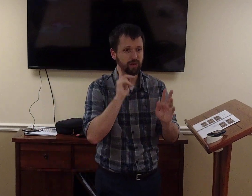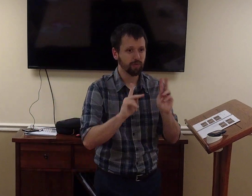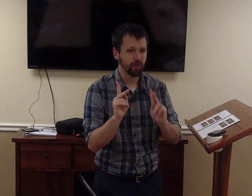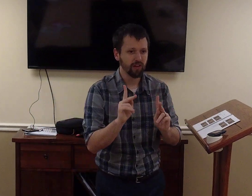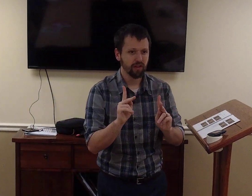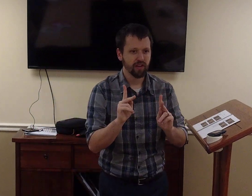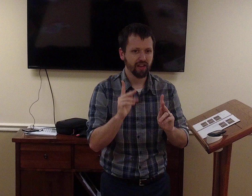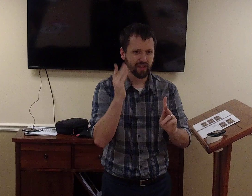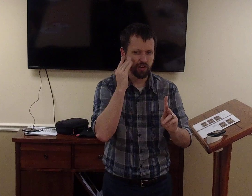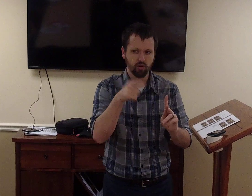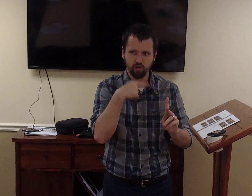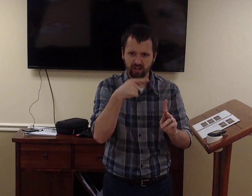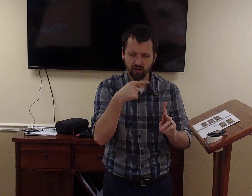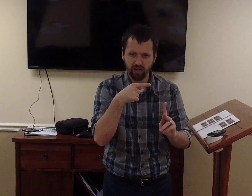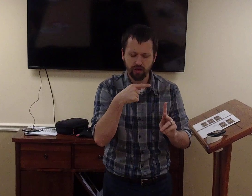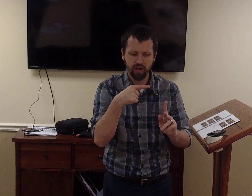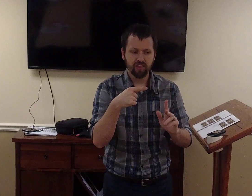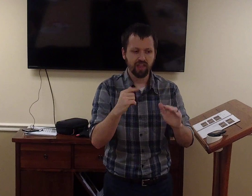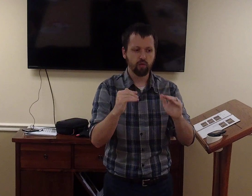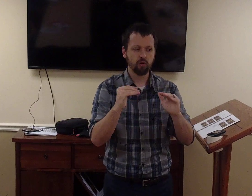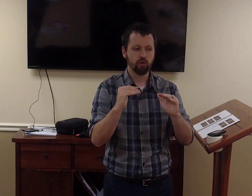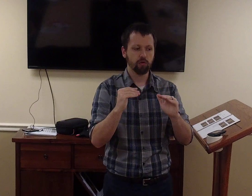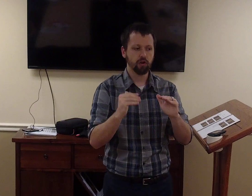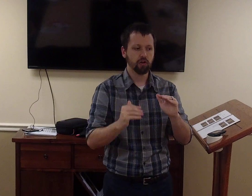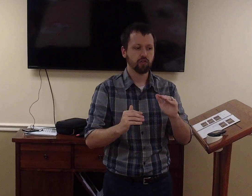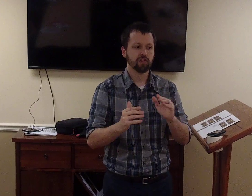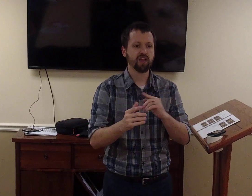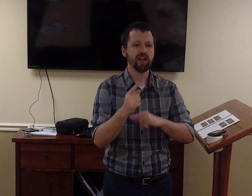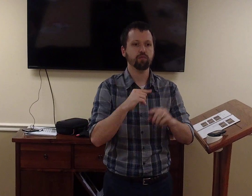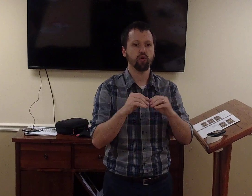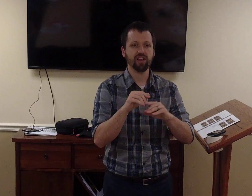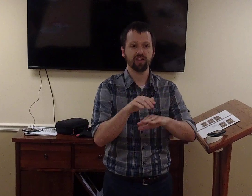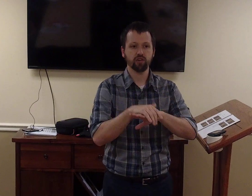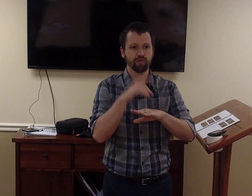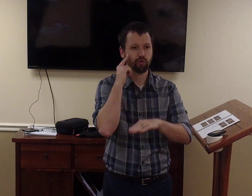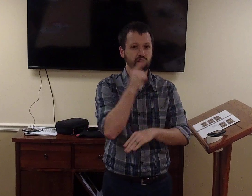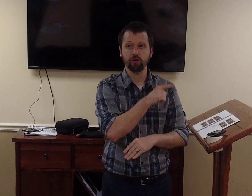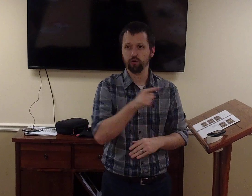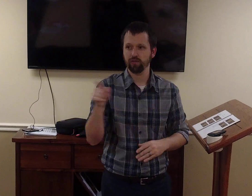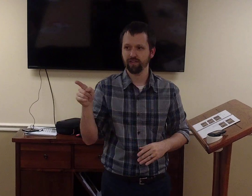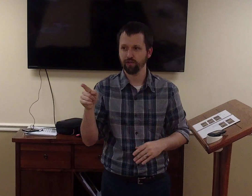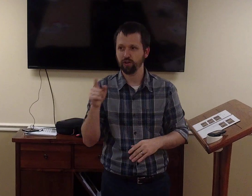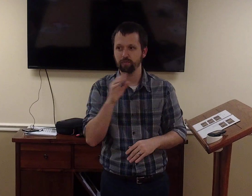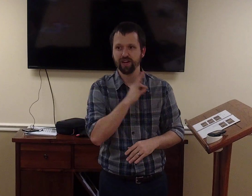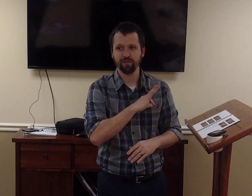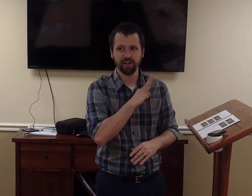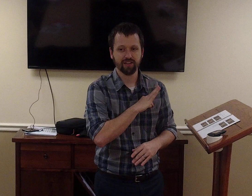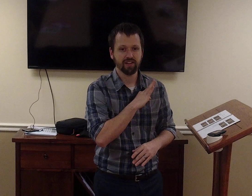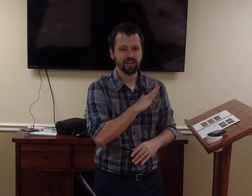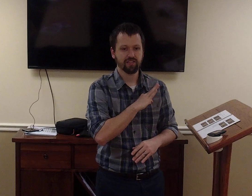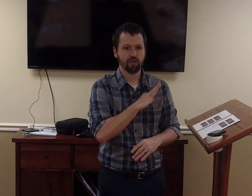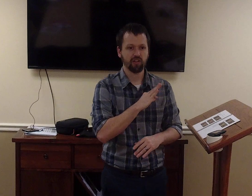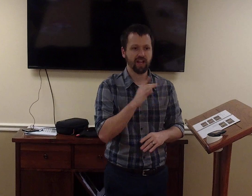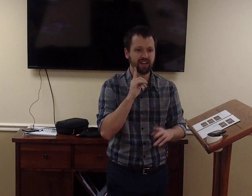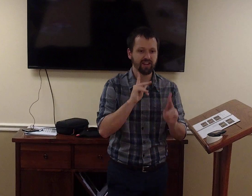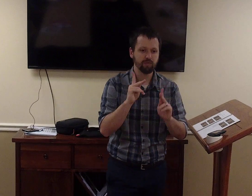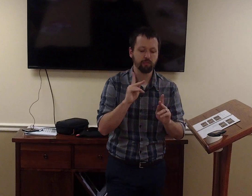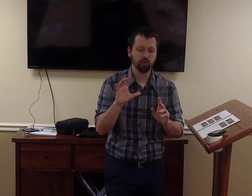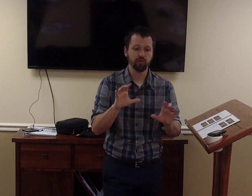people and they know you're hearing, they will sign more English for you, for your benefit. So a lot of deaf people will do